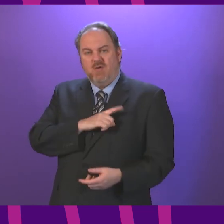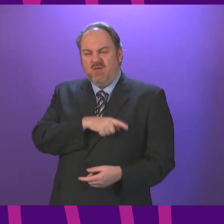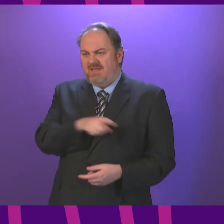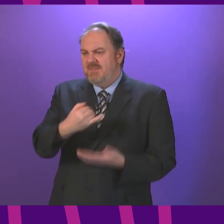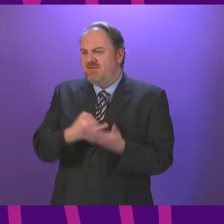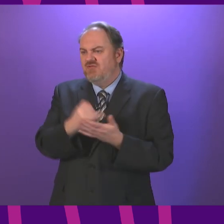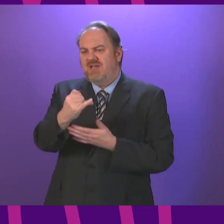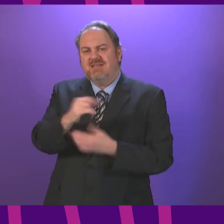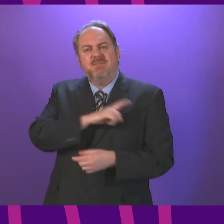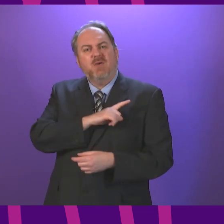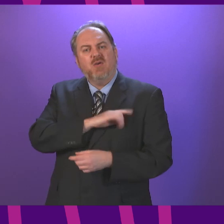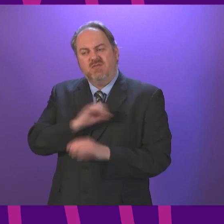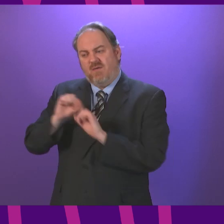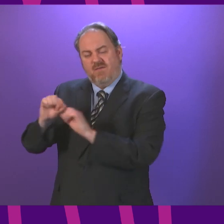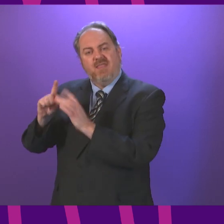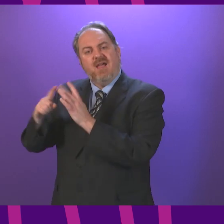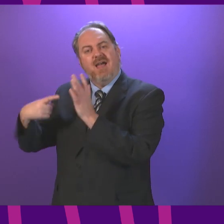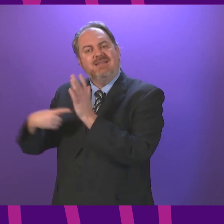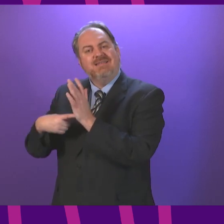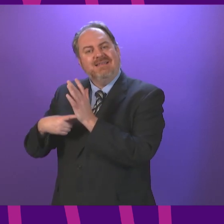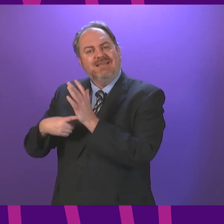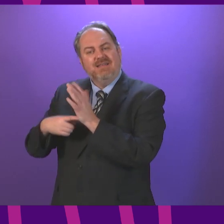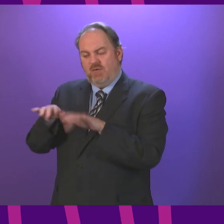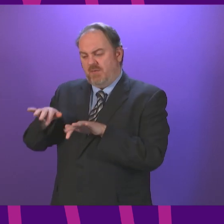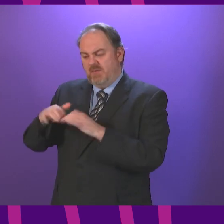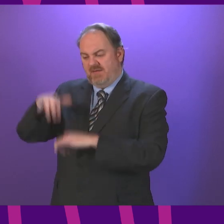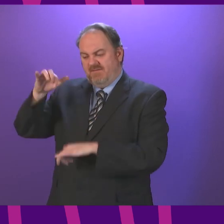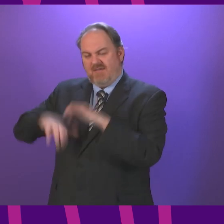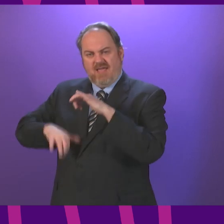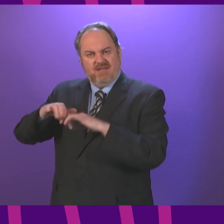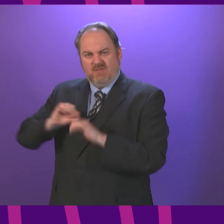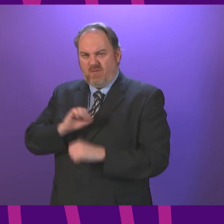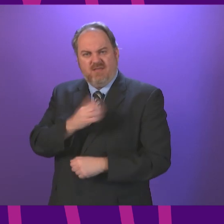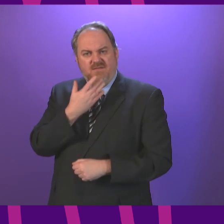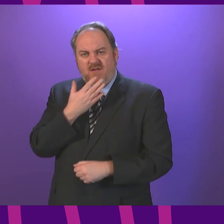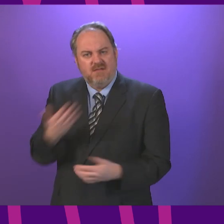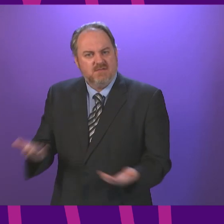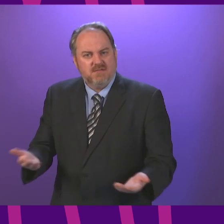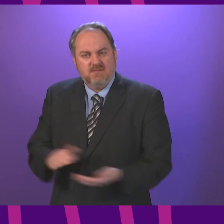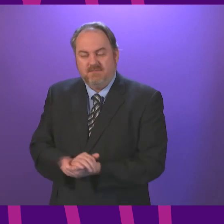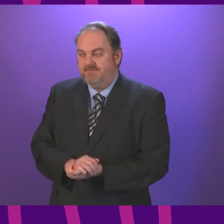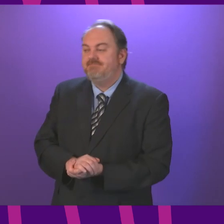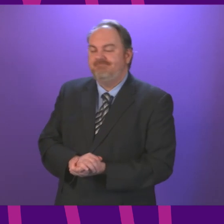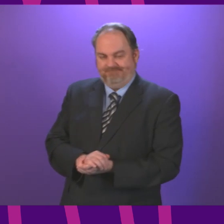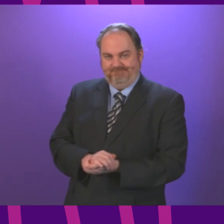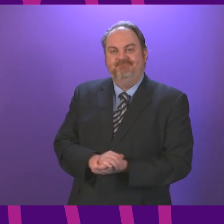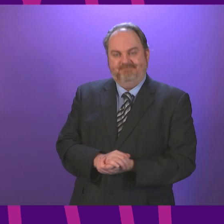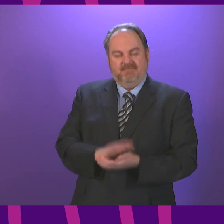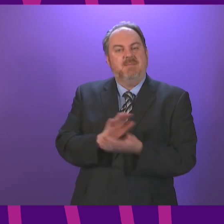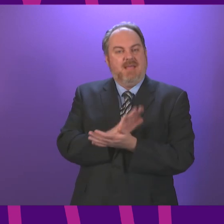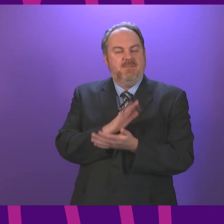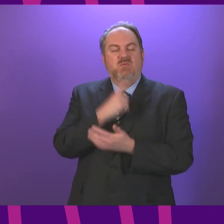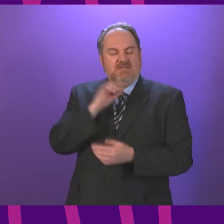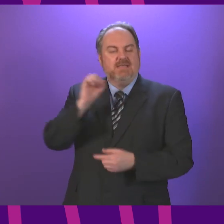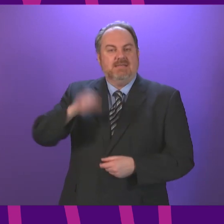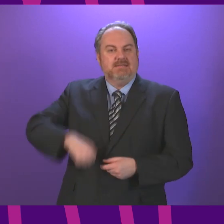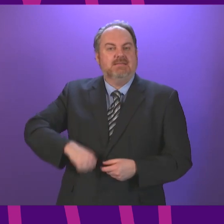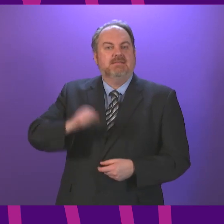rejected by a glitch or a malfunction in the system? The First Minister. Yes, I am happy to give that assurance that if